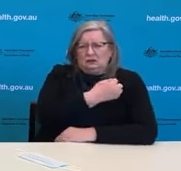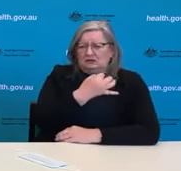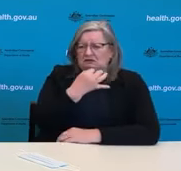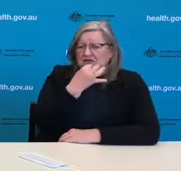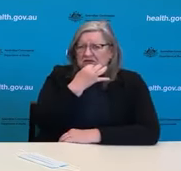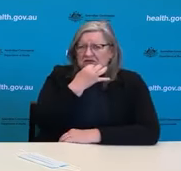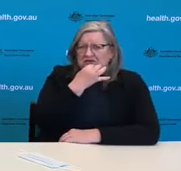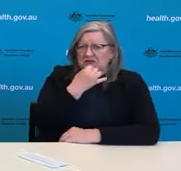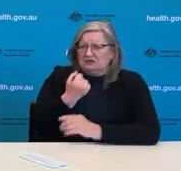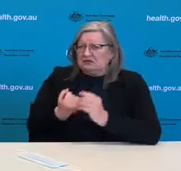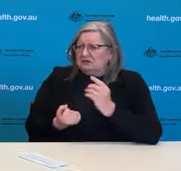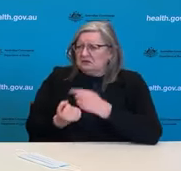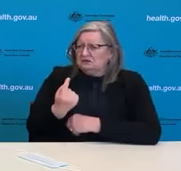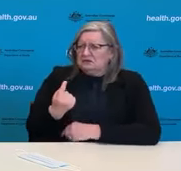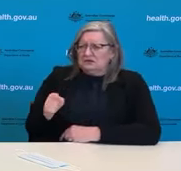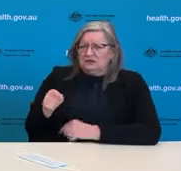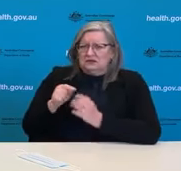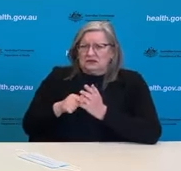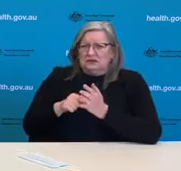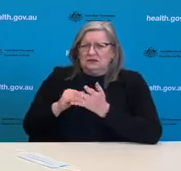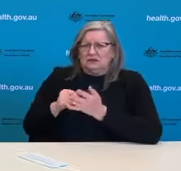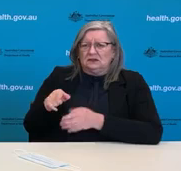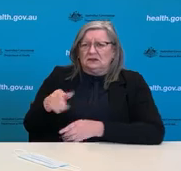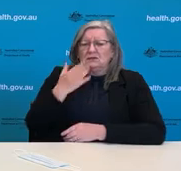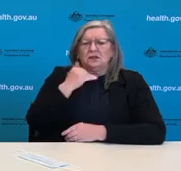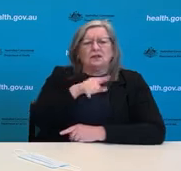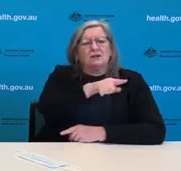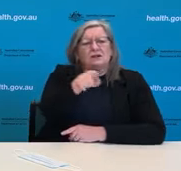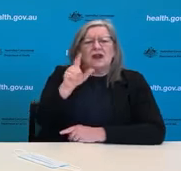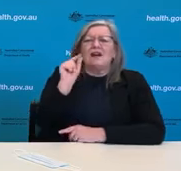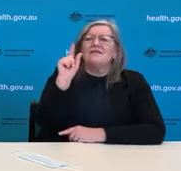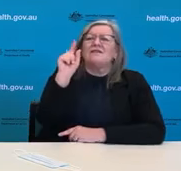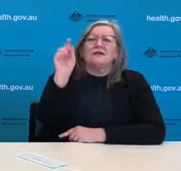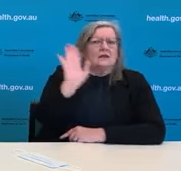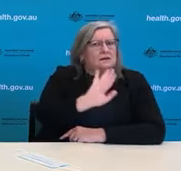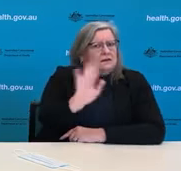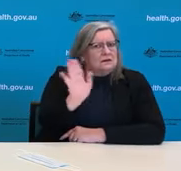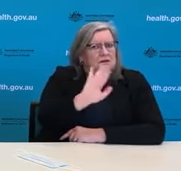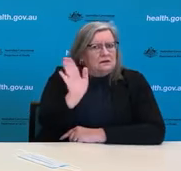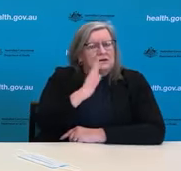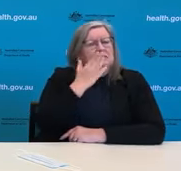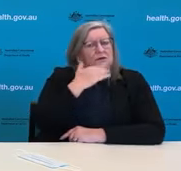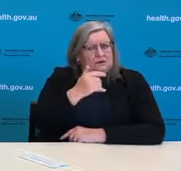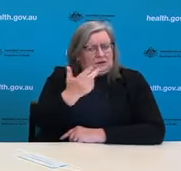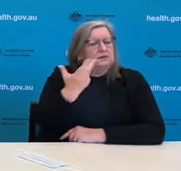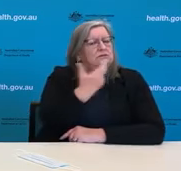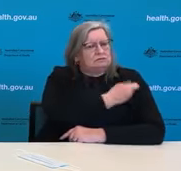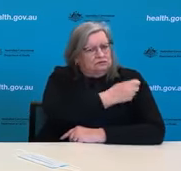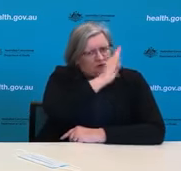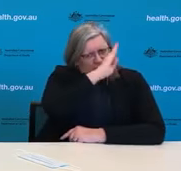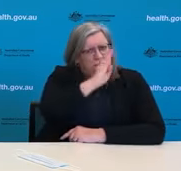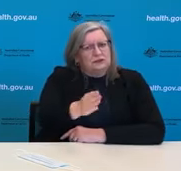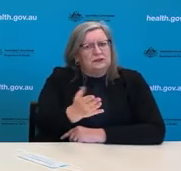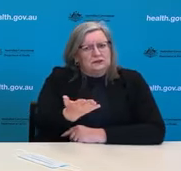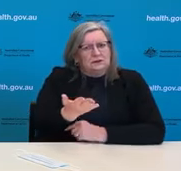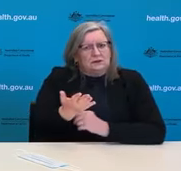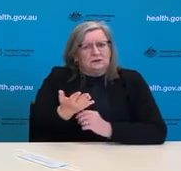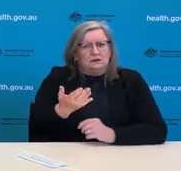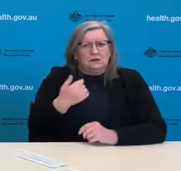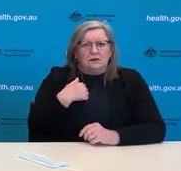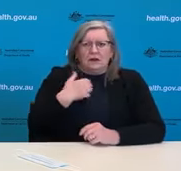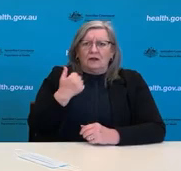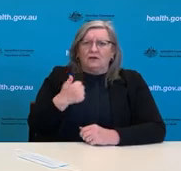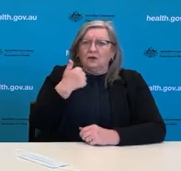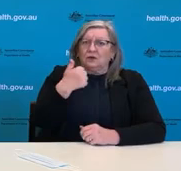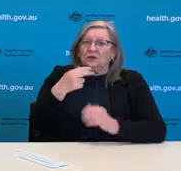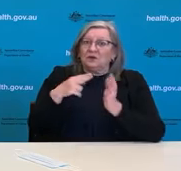So please, don't delay getting your vaccine. The good news is that we now have more than